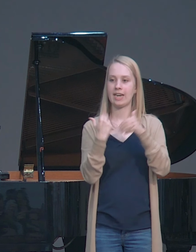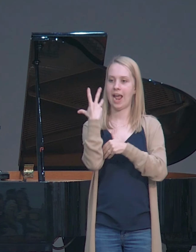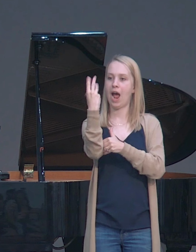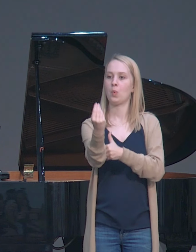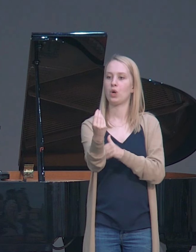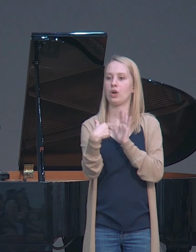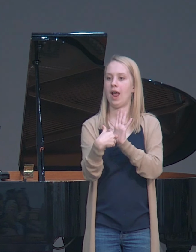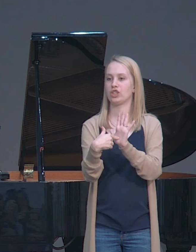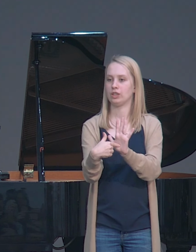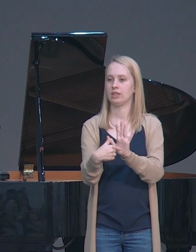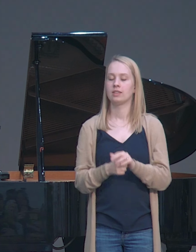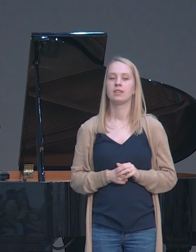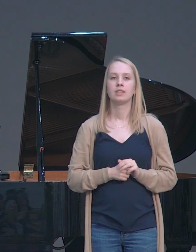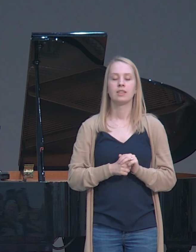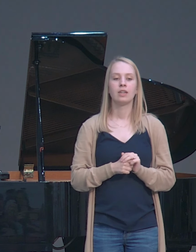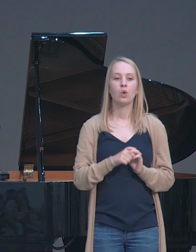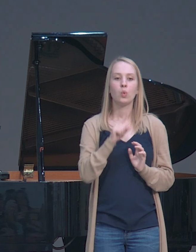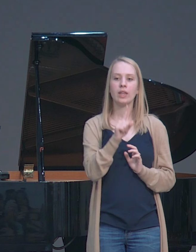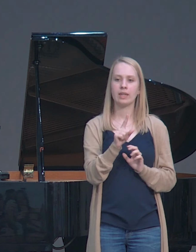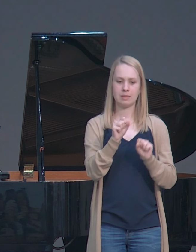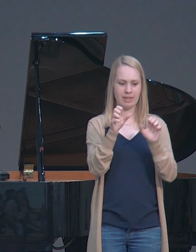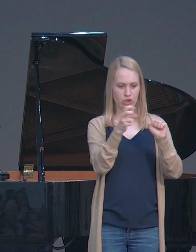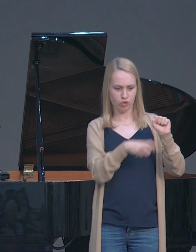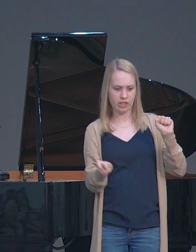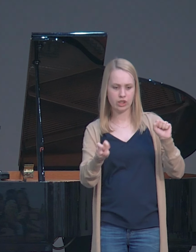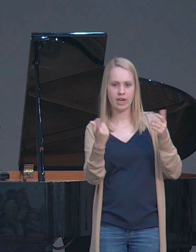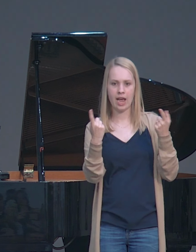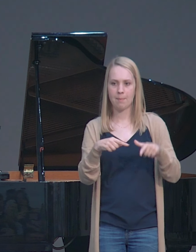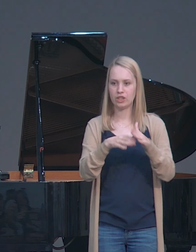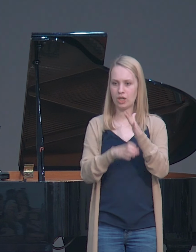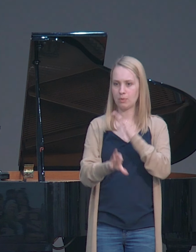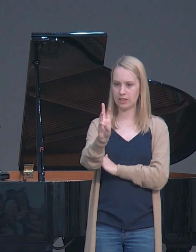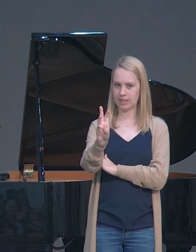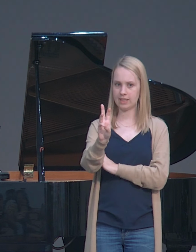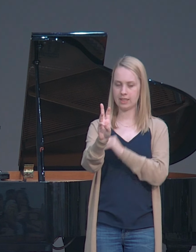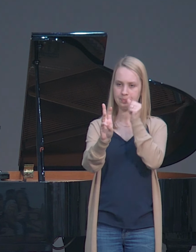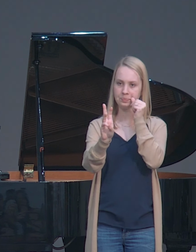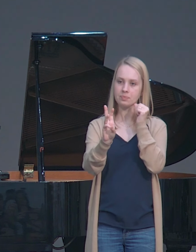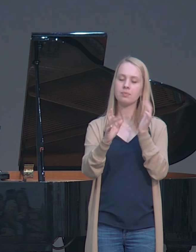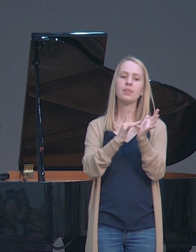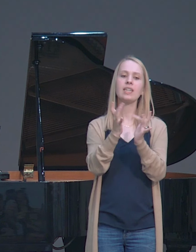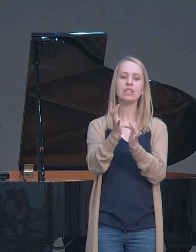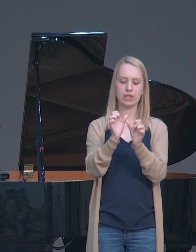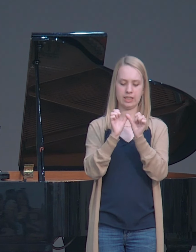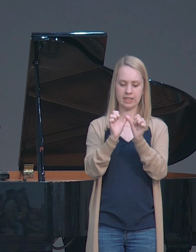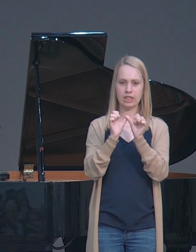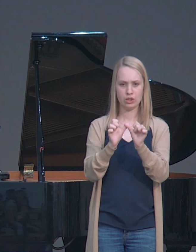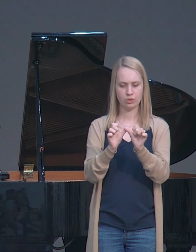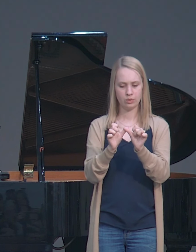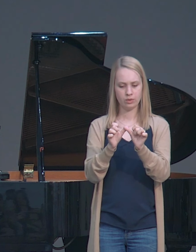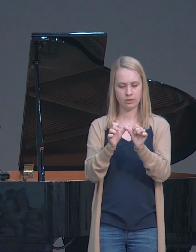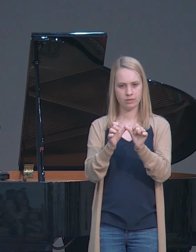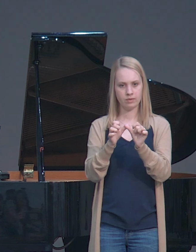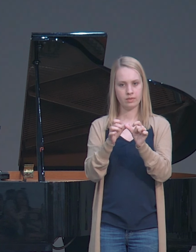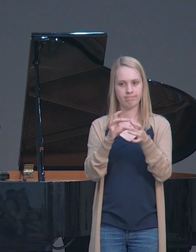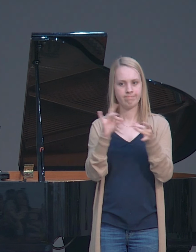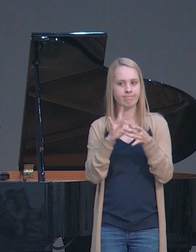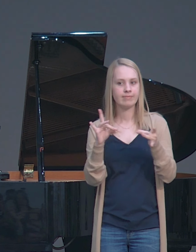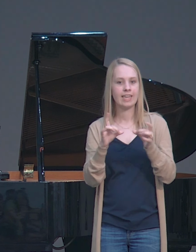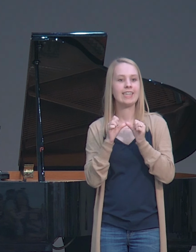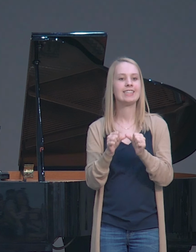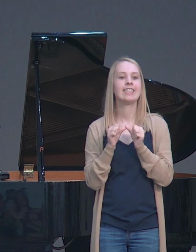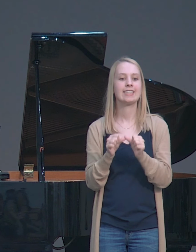realities. And then this amazing transition happens in chapter 6. Jesus continues talking about consistency. So don't